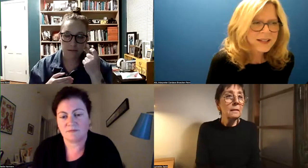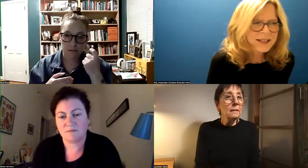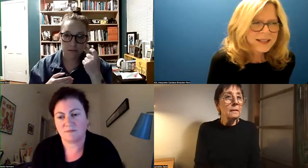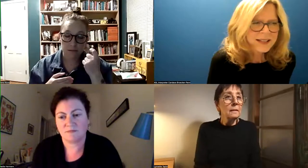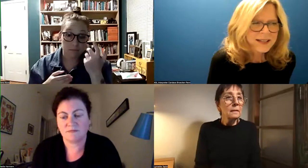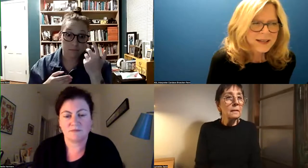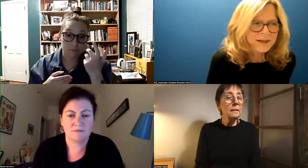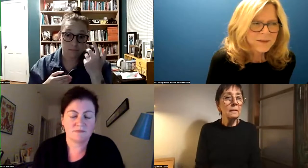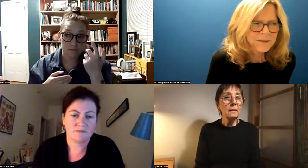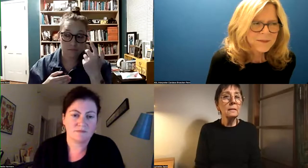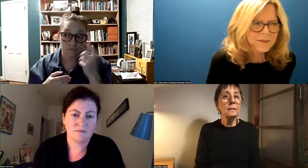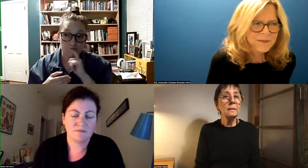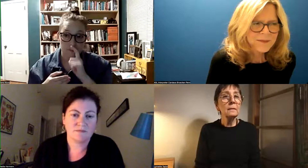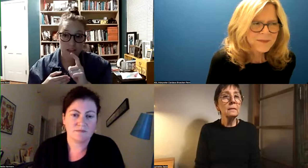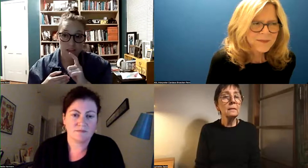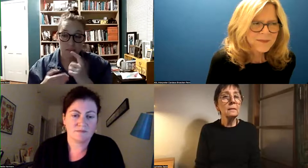Because